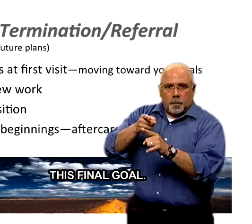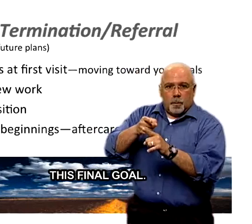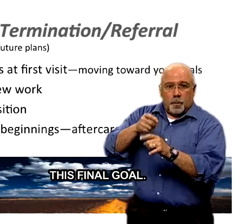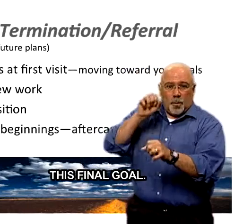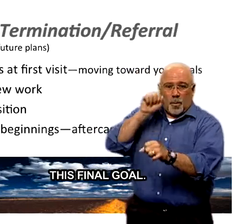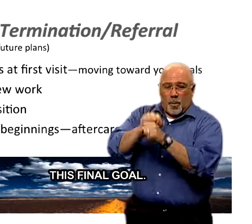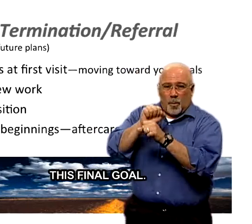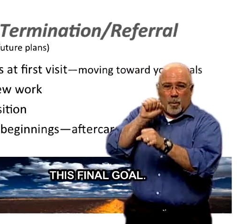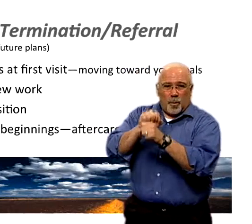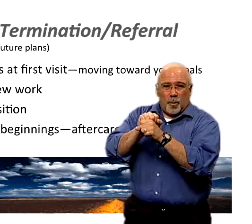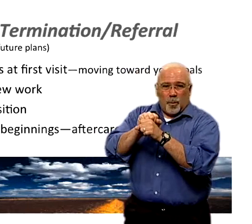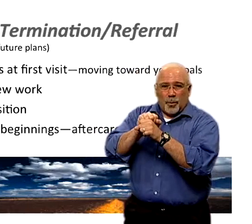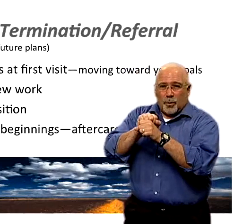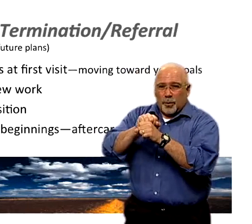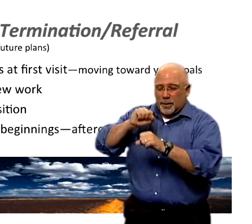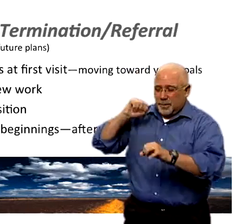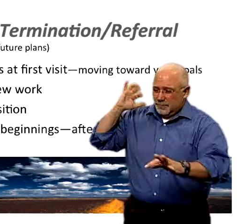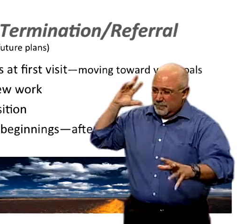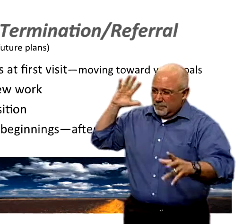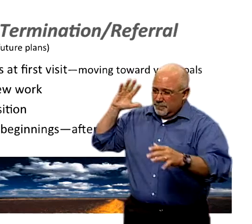goal.